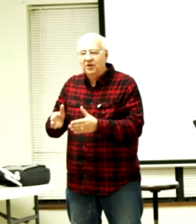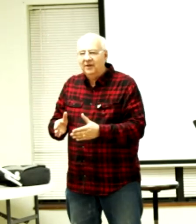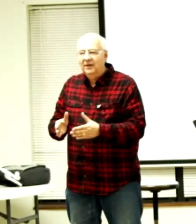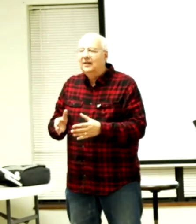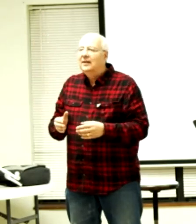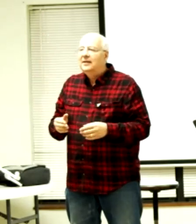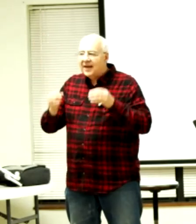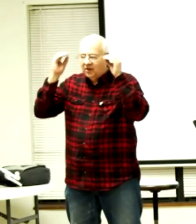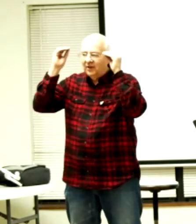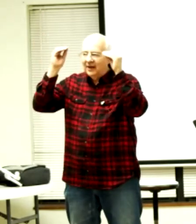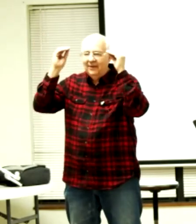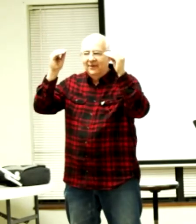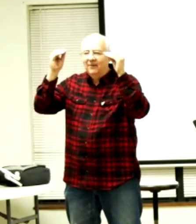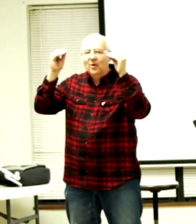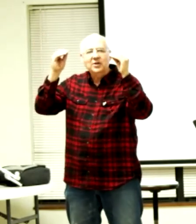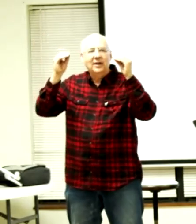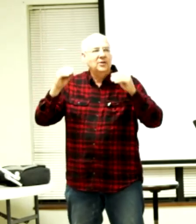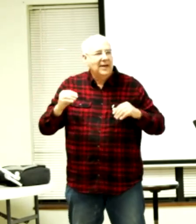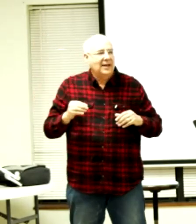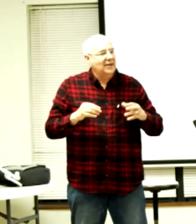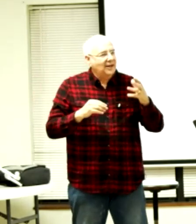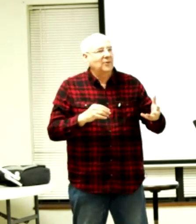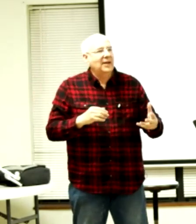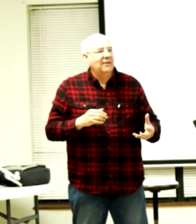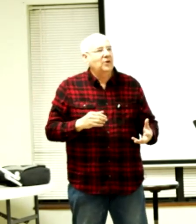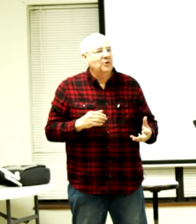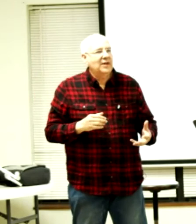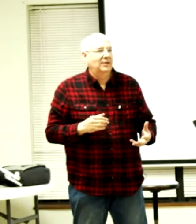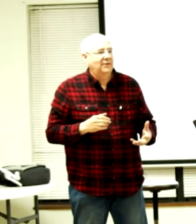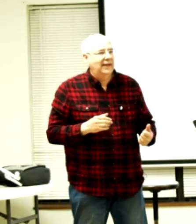preacher. Teacher, I've always done it two hands, and I don't really have a good reason for that.